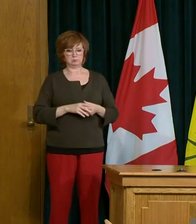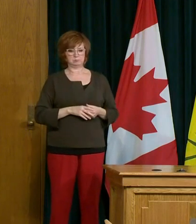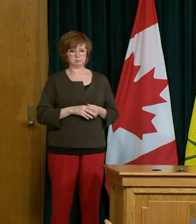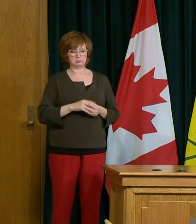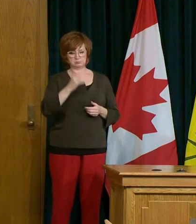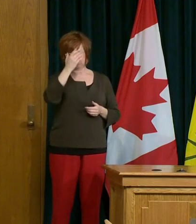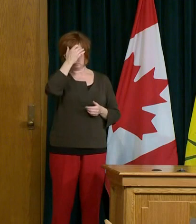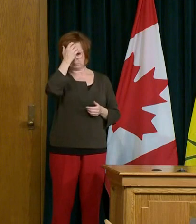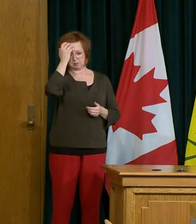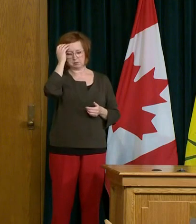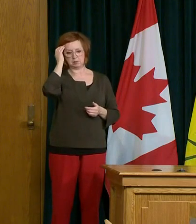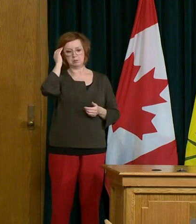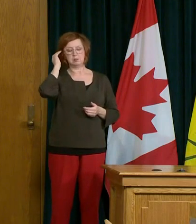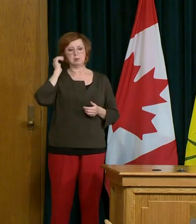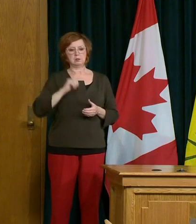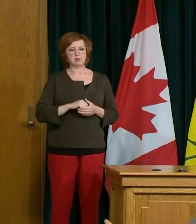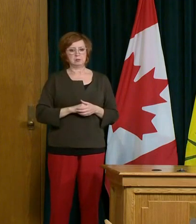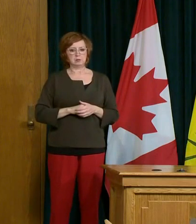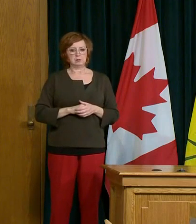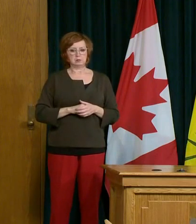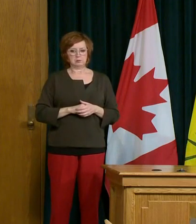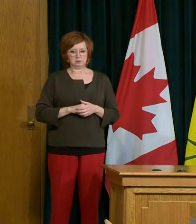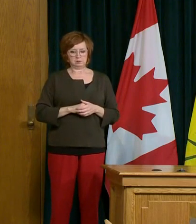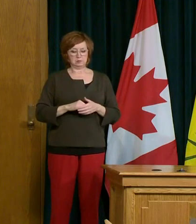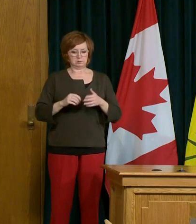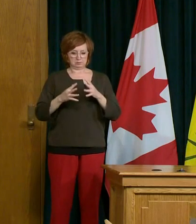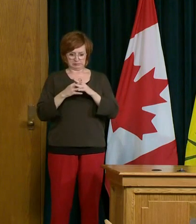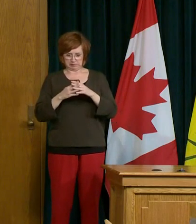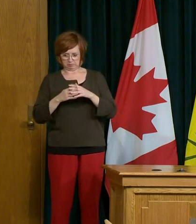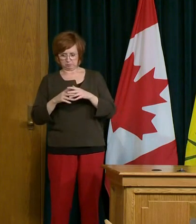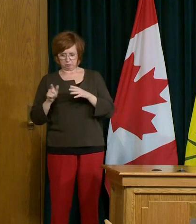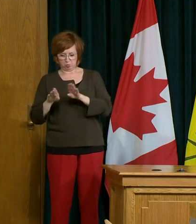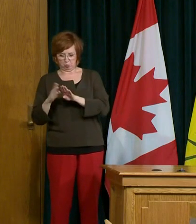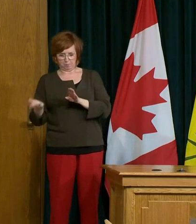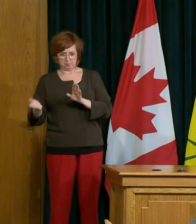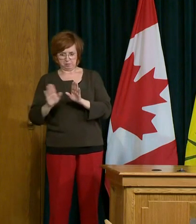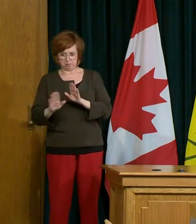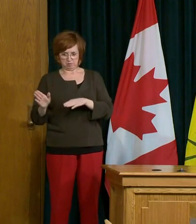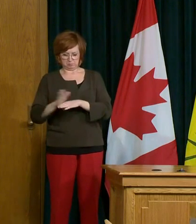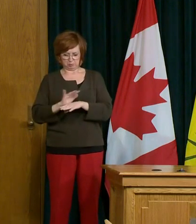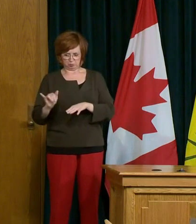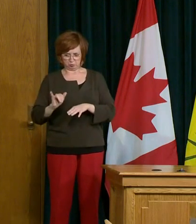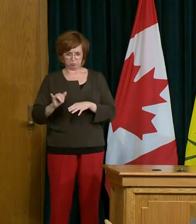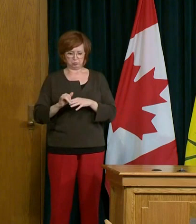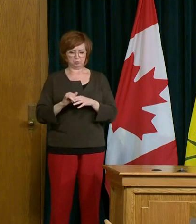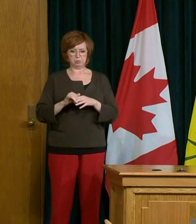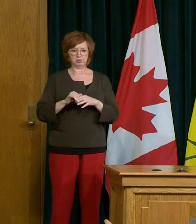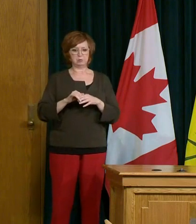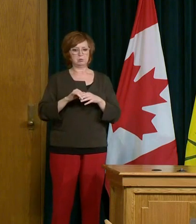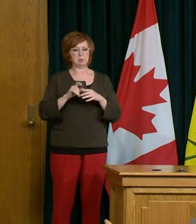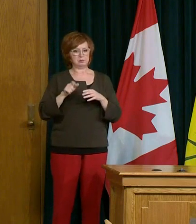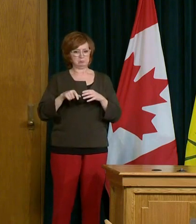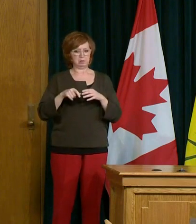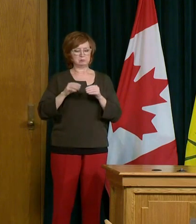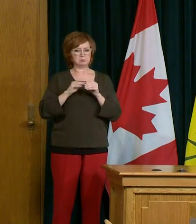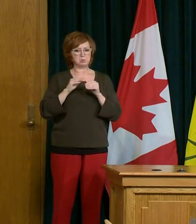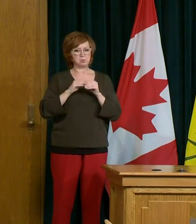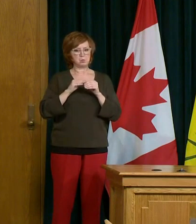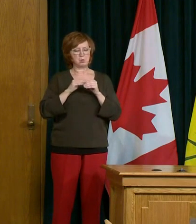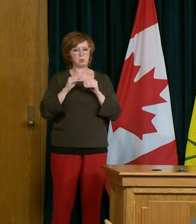or weeks ahead, but in the months ahead between Canada and the U.S. And it stands to reason that not only are we able to